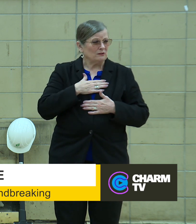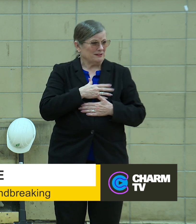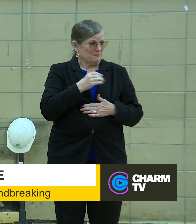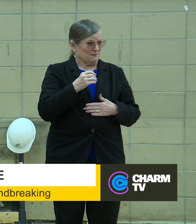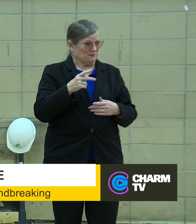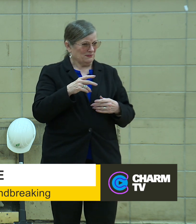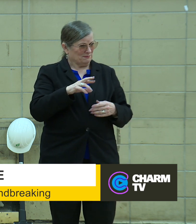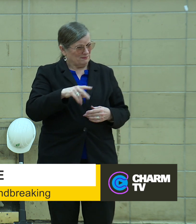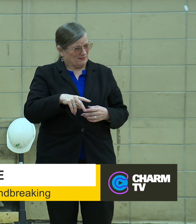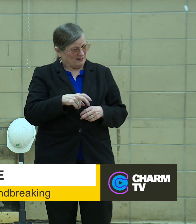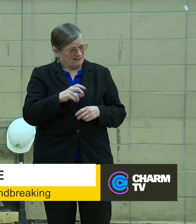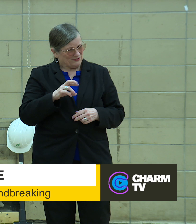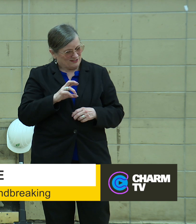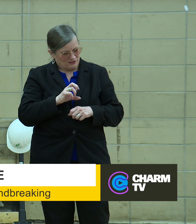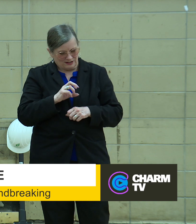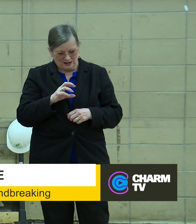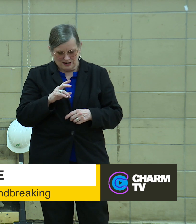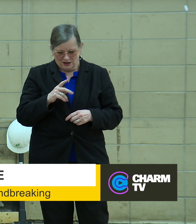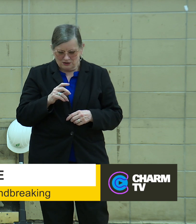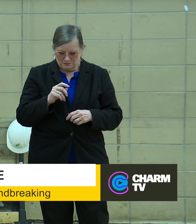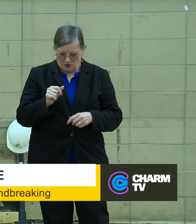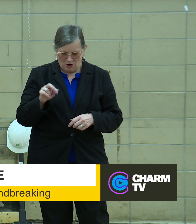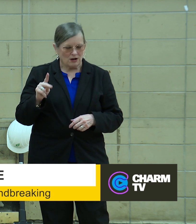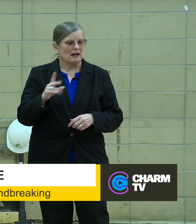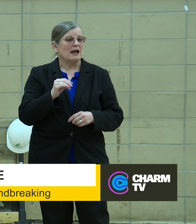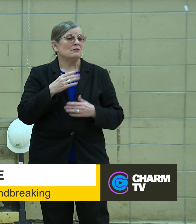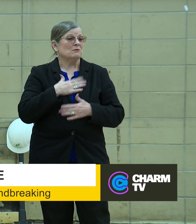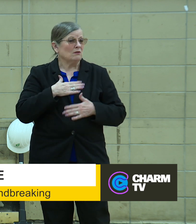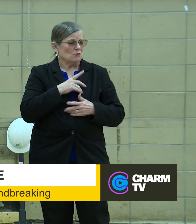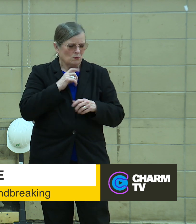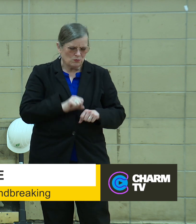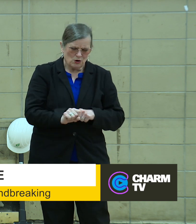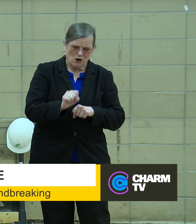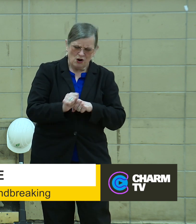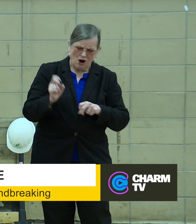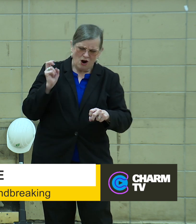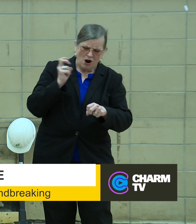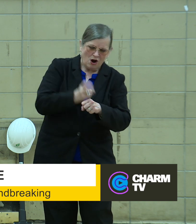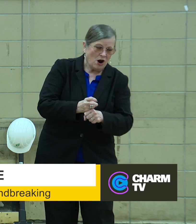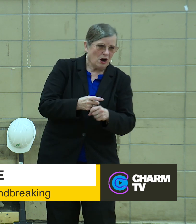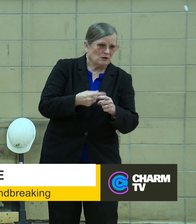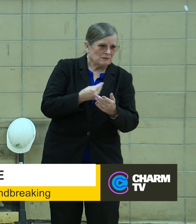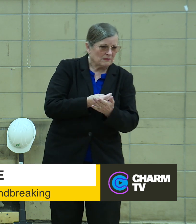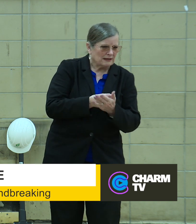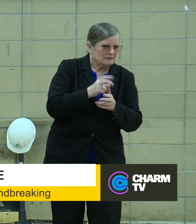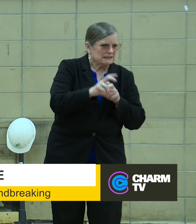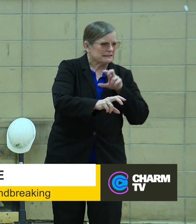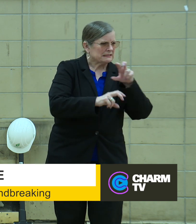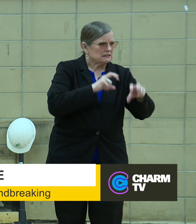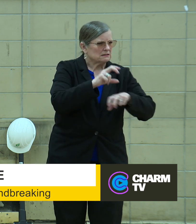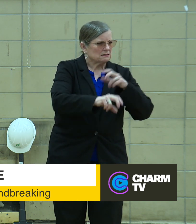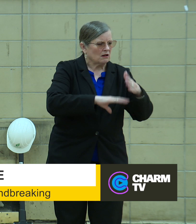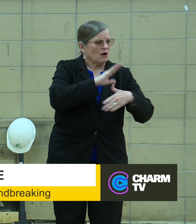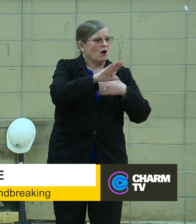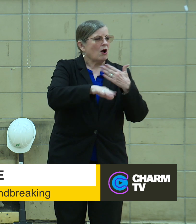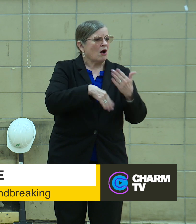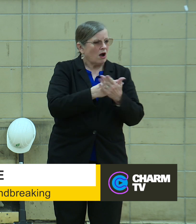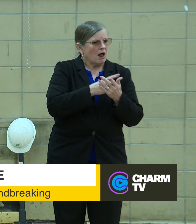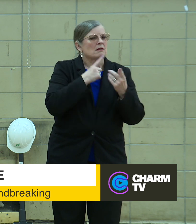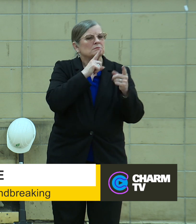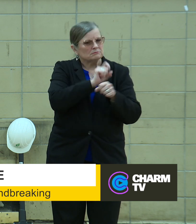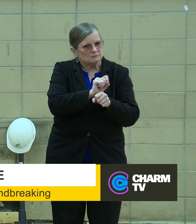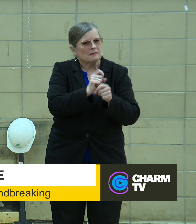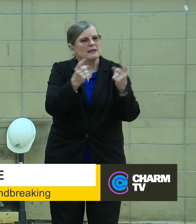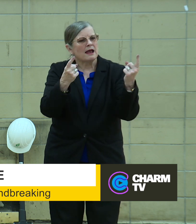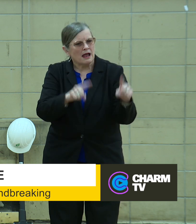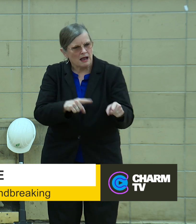the hard work, funds, and help that you provided to make this all happen. And again,